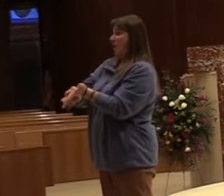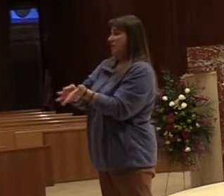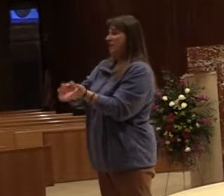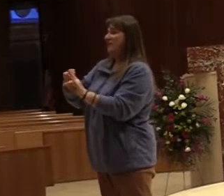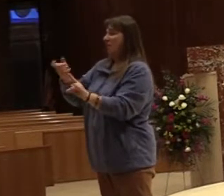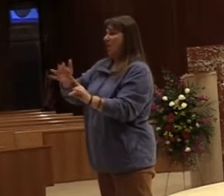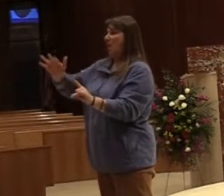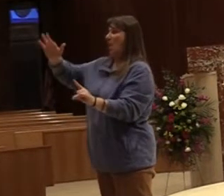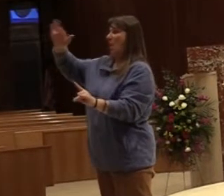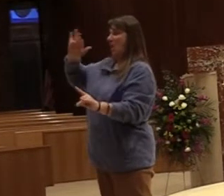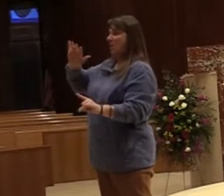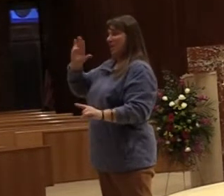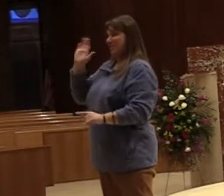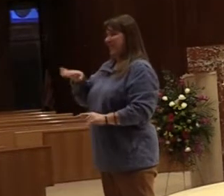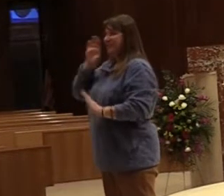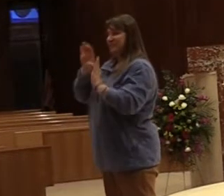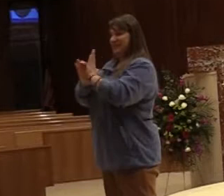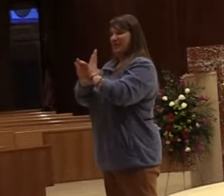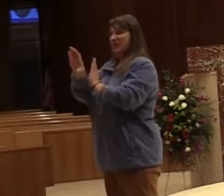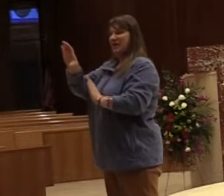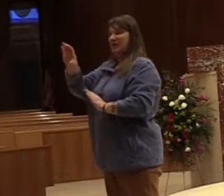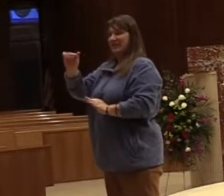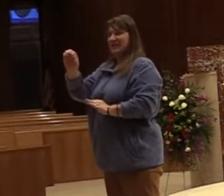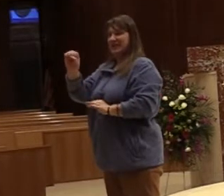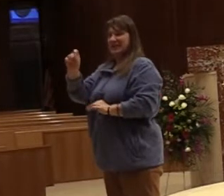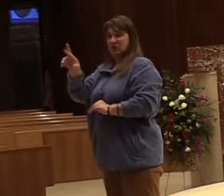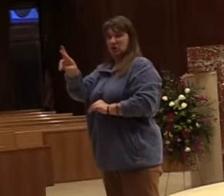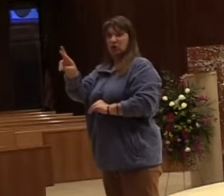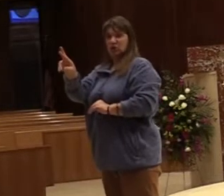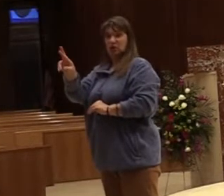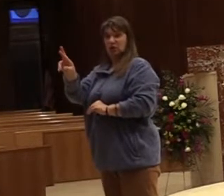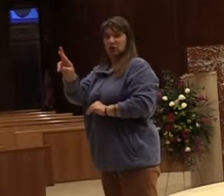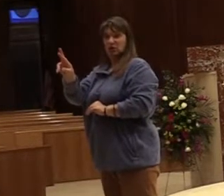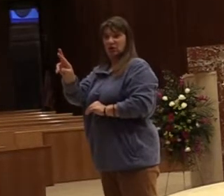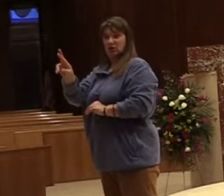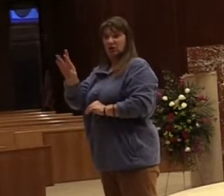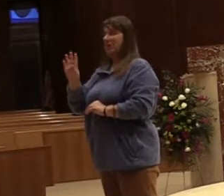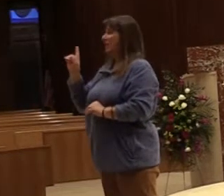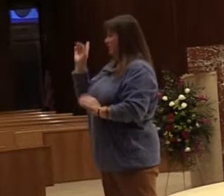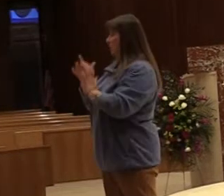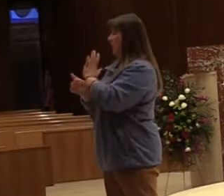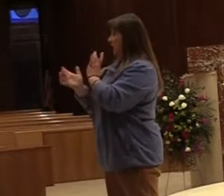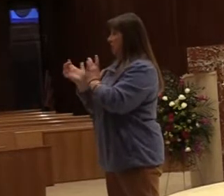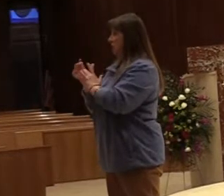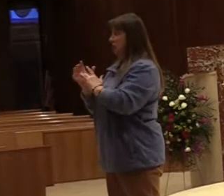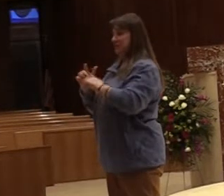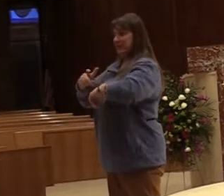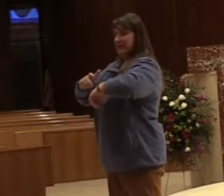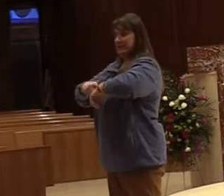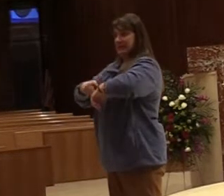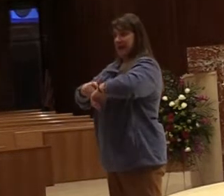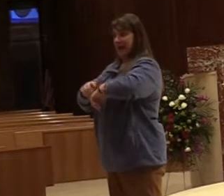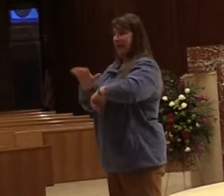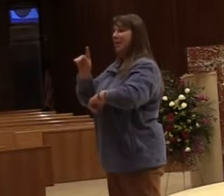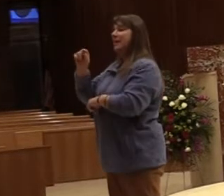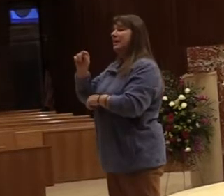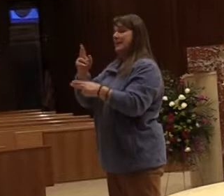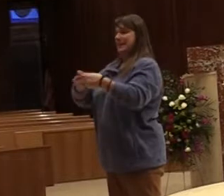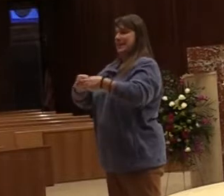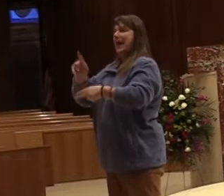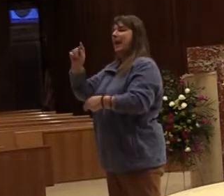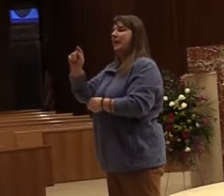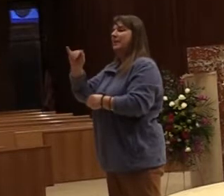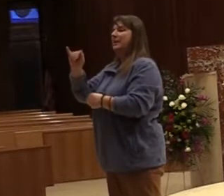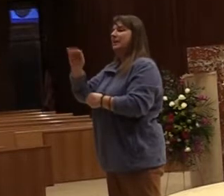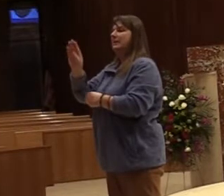of Caesar that we know. That in Jesus' time, this would have been Tiberius Caesar, and the inscription